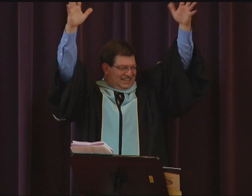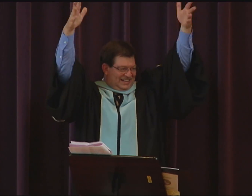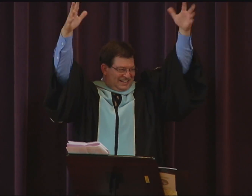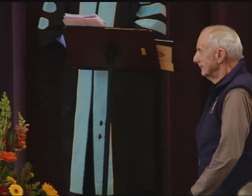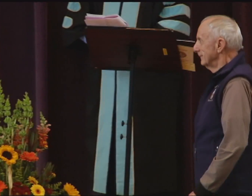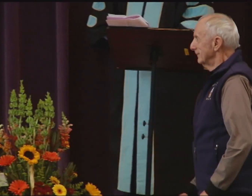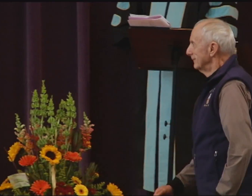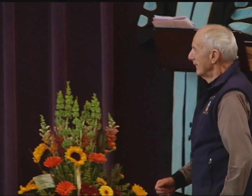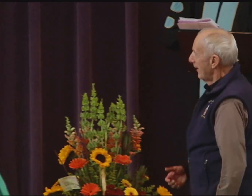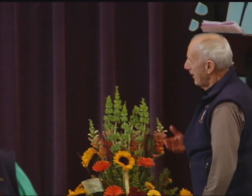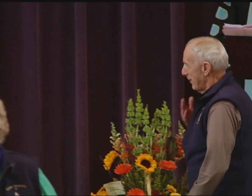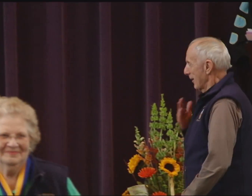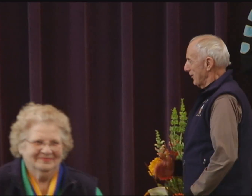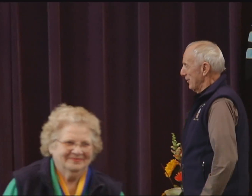James.